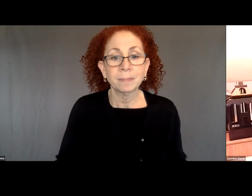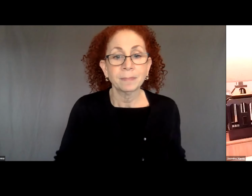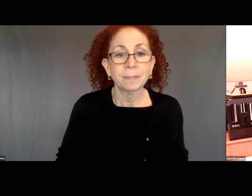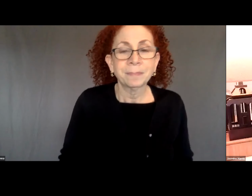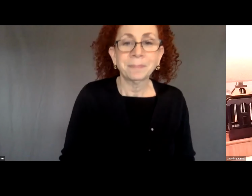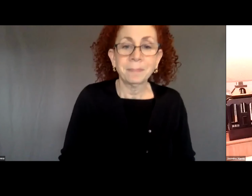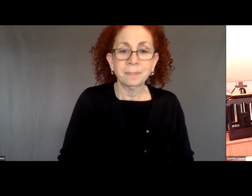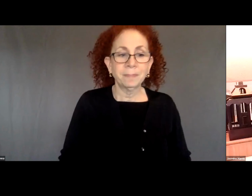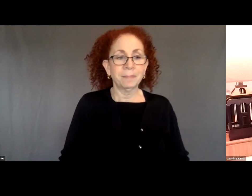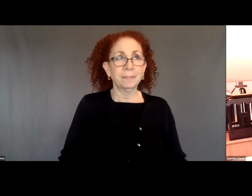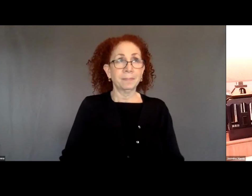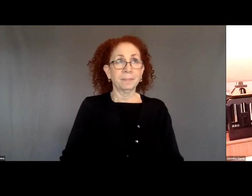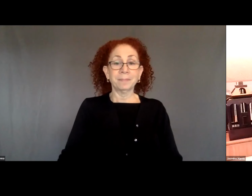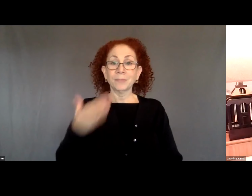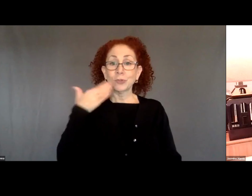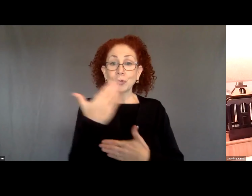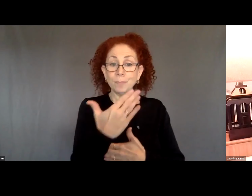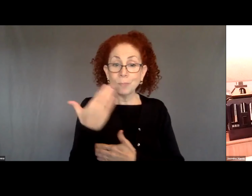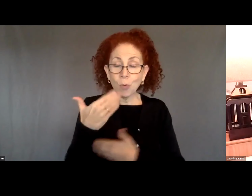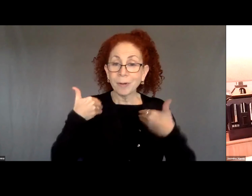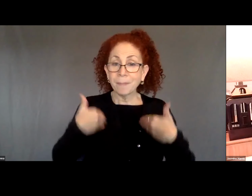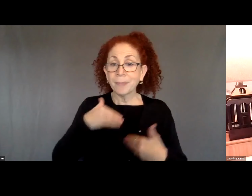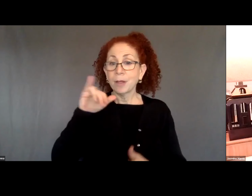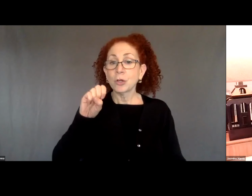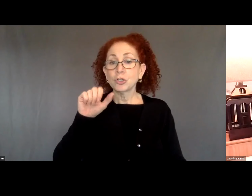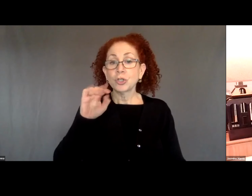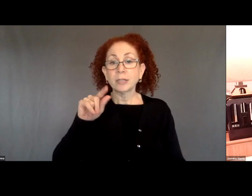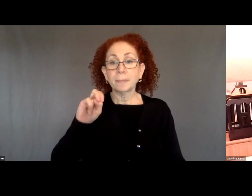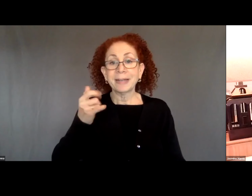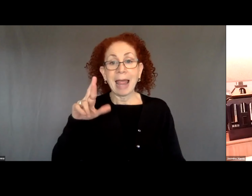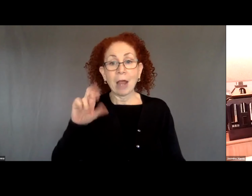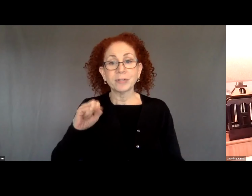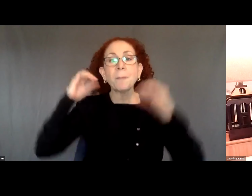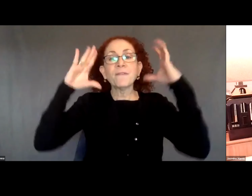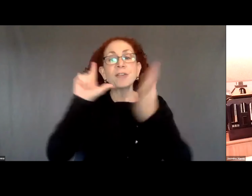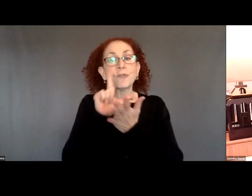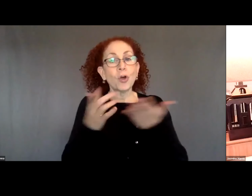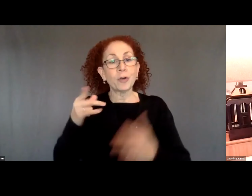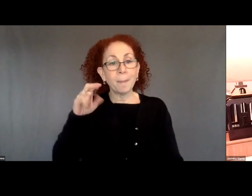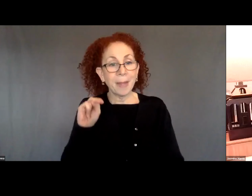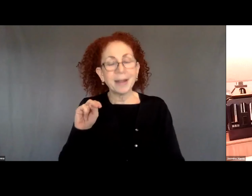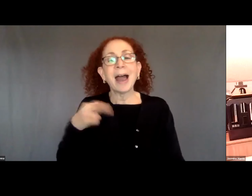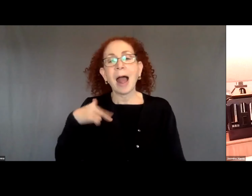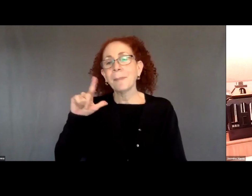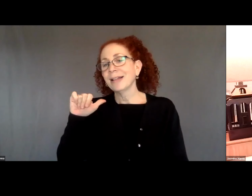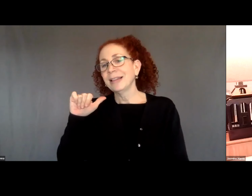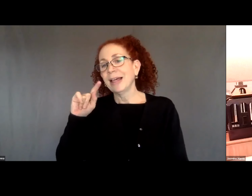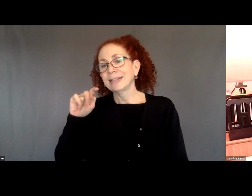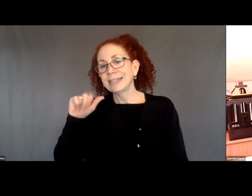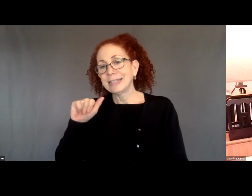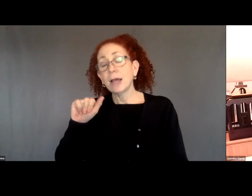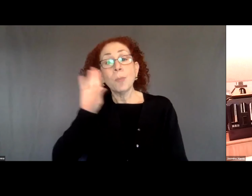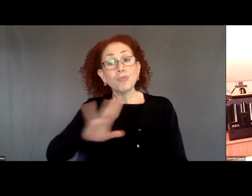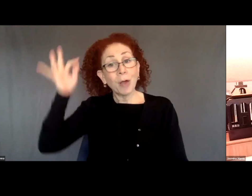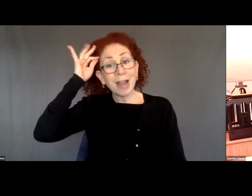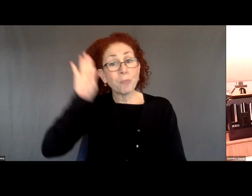Good morning. My name is Jasmine Harris, and I'm a professor of law here at Penn. I'm a Latina with brown hair, brown eyes,